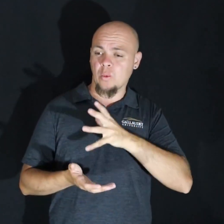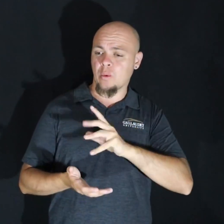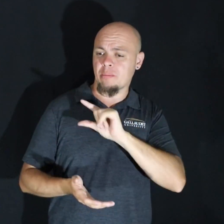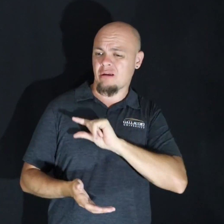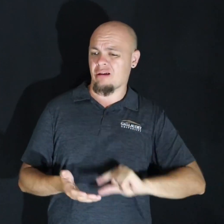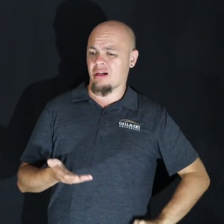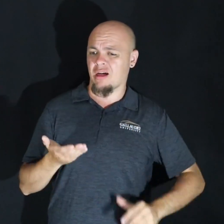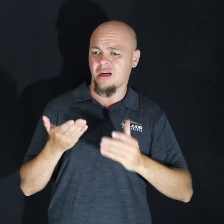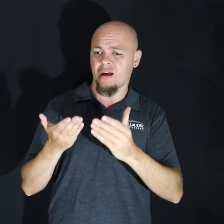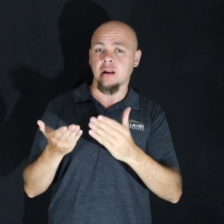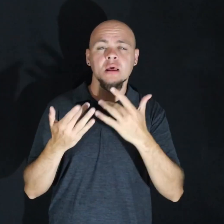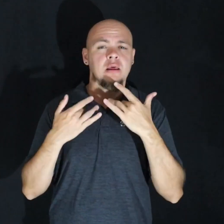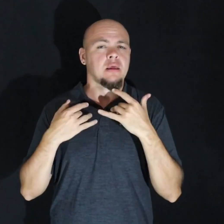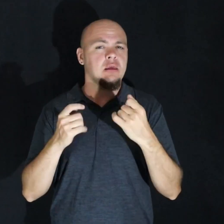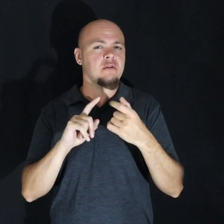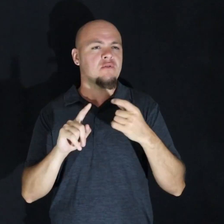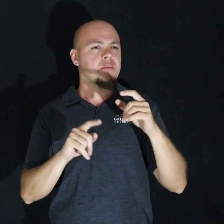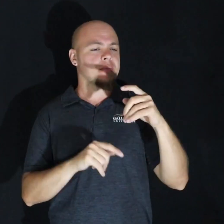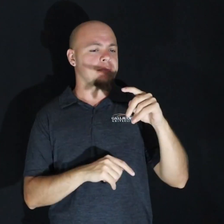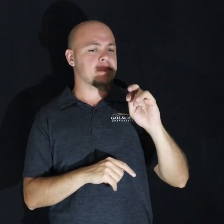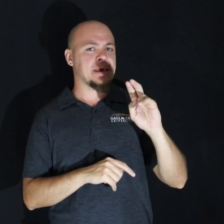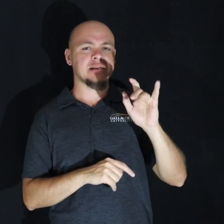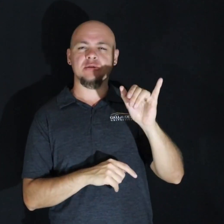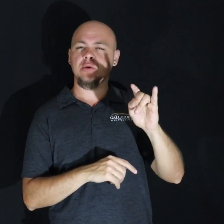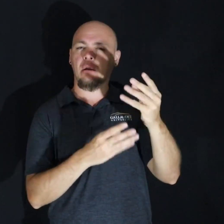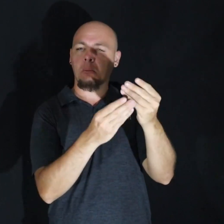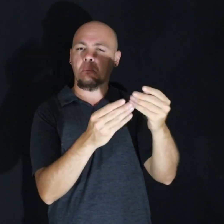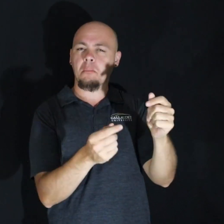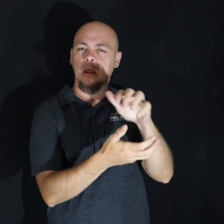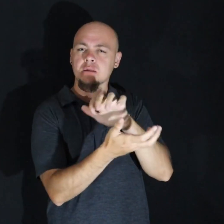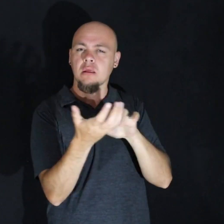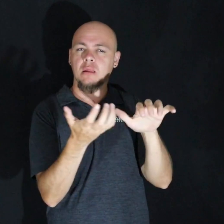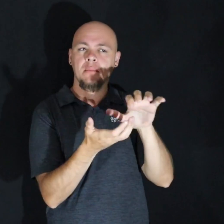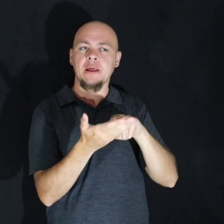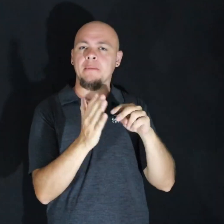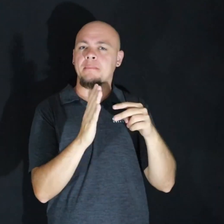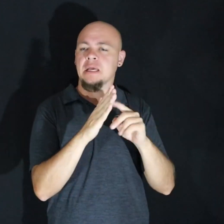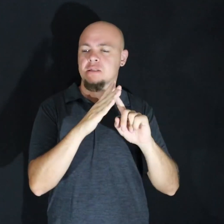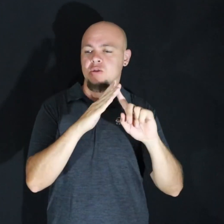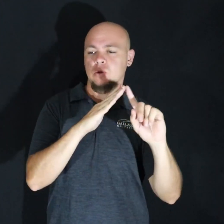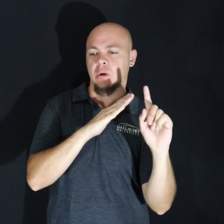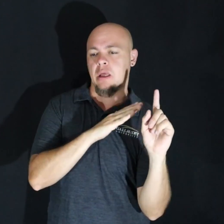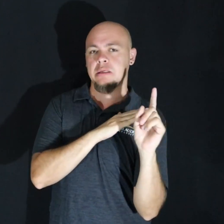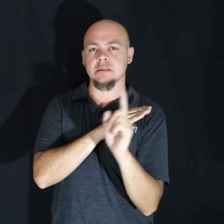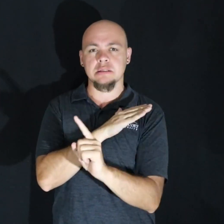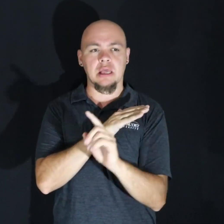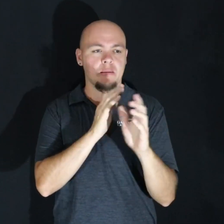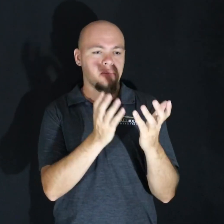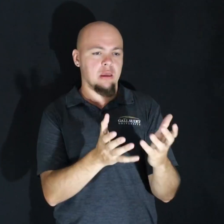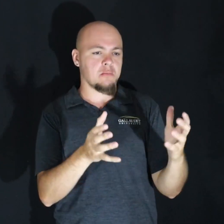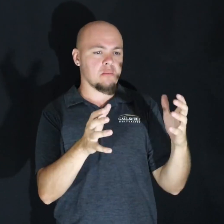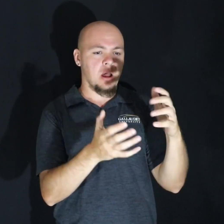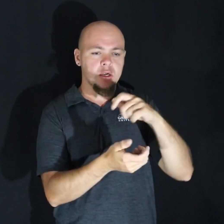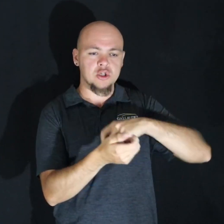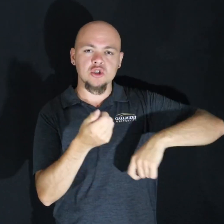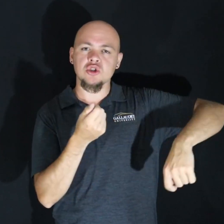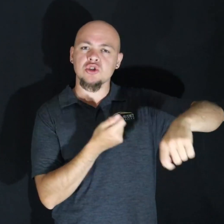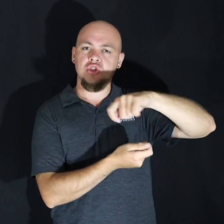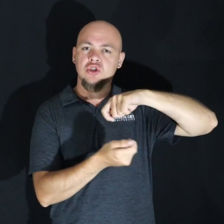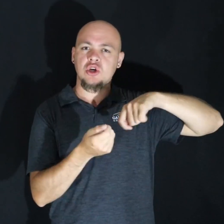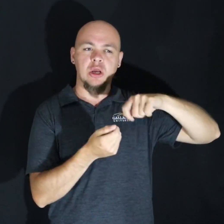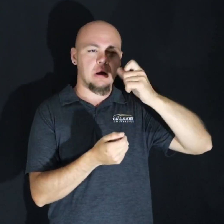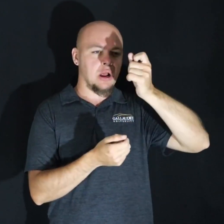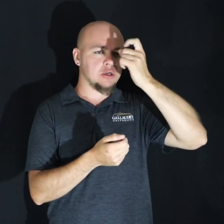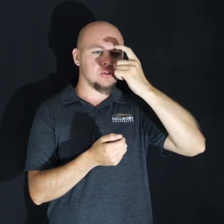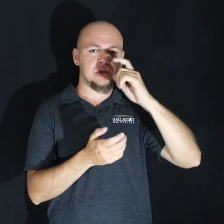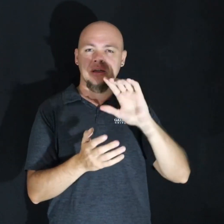that to heal from the patriarchal melting pot is to get out of the pot, is to stir the pot, knows that